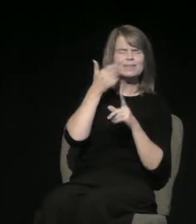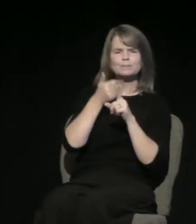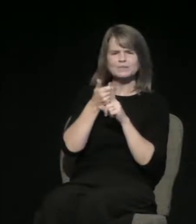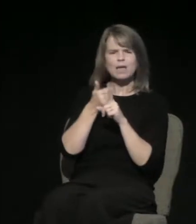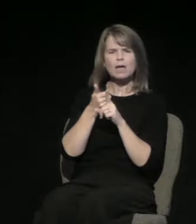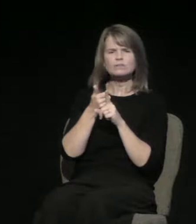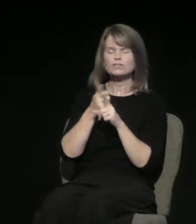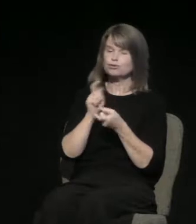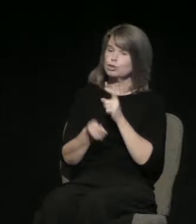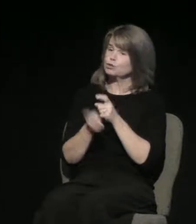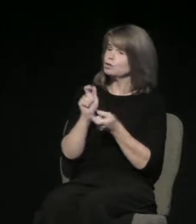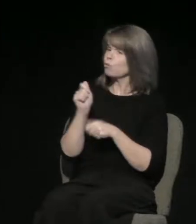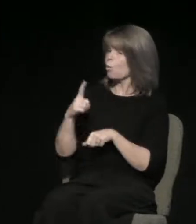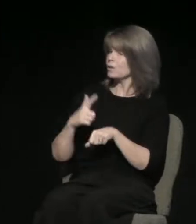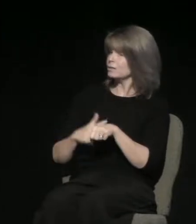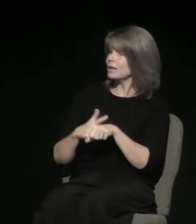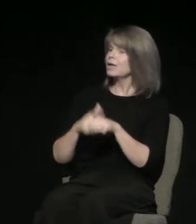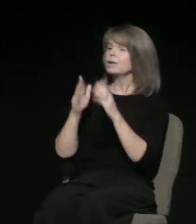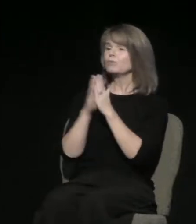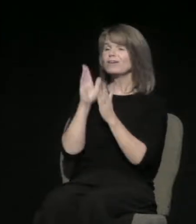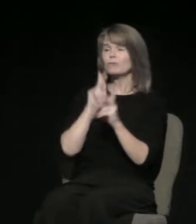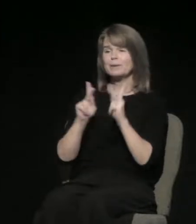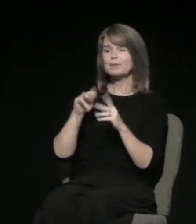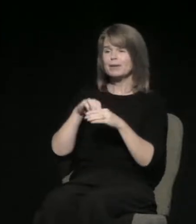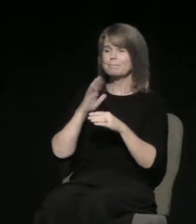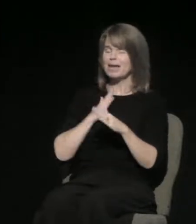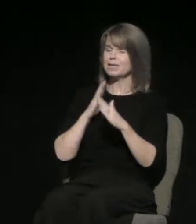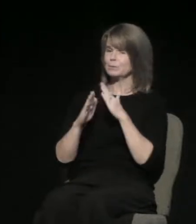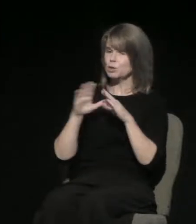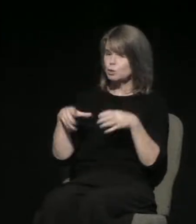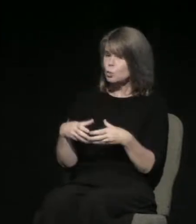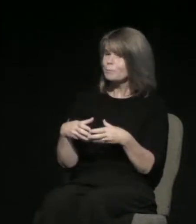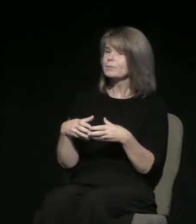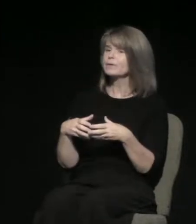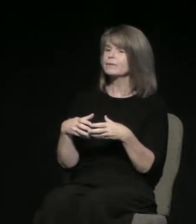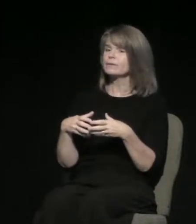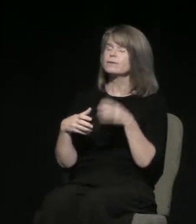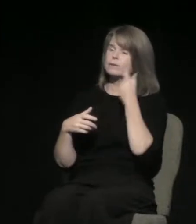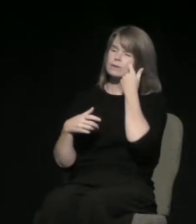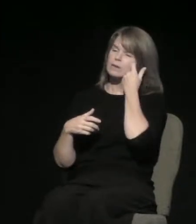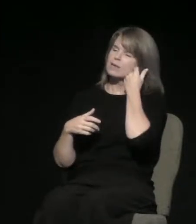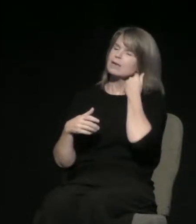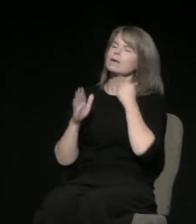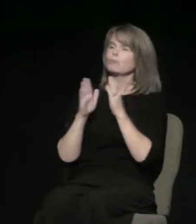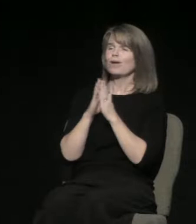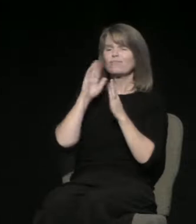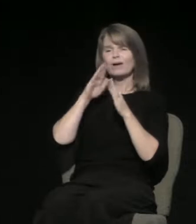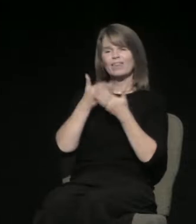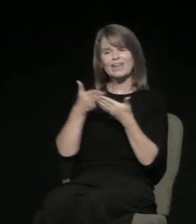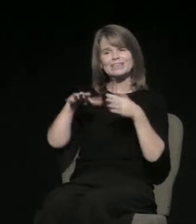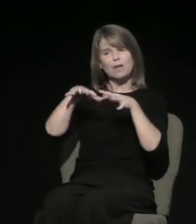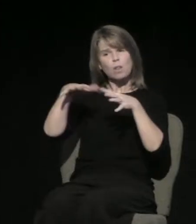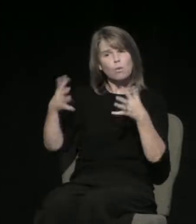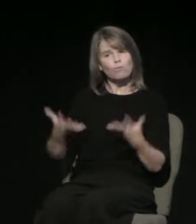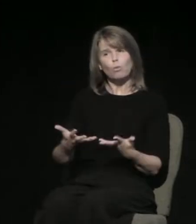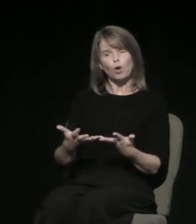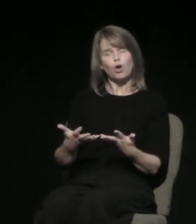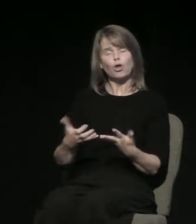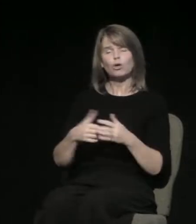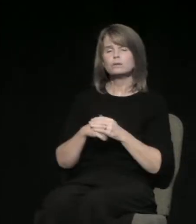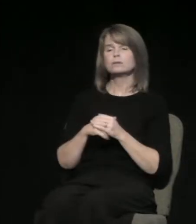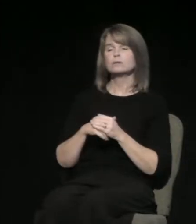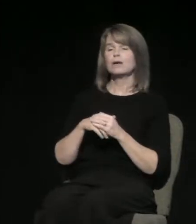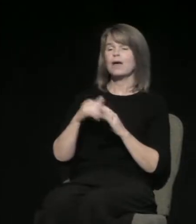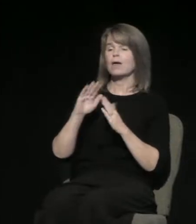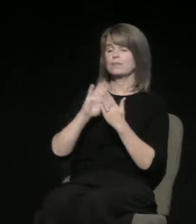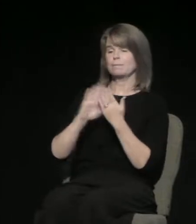changes All the Time I pray For every Person in My community Group And then I Pray for Things in The world And